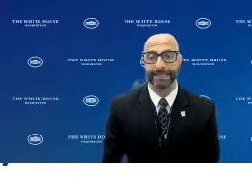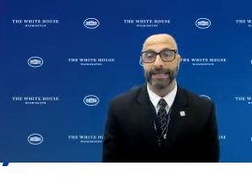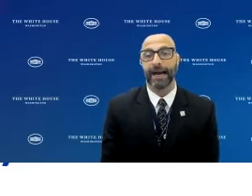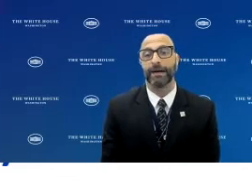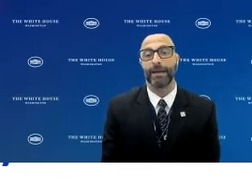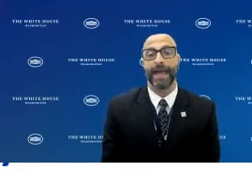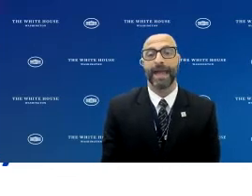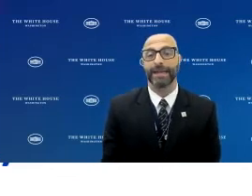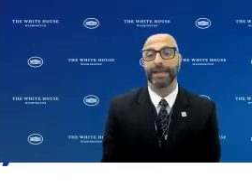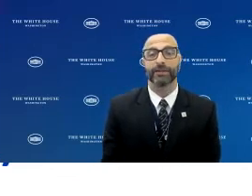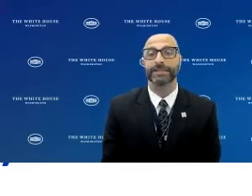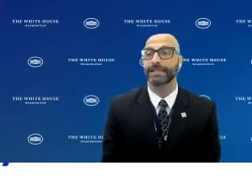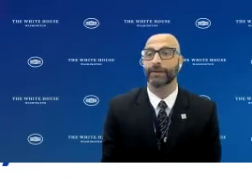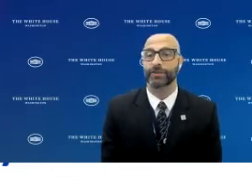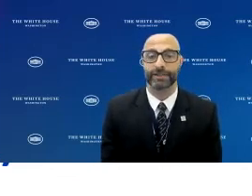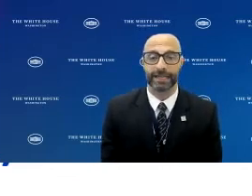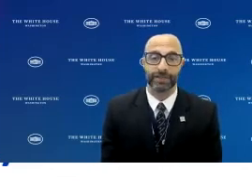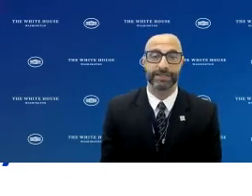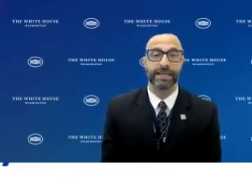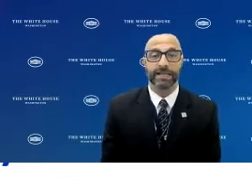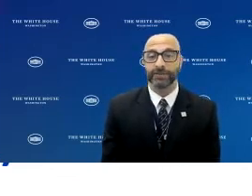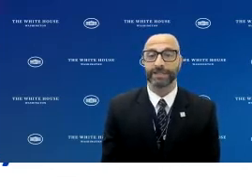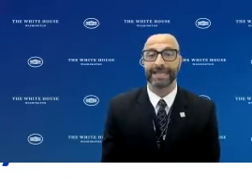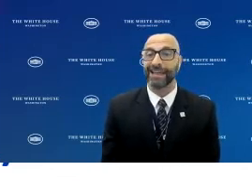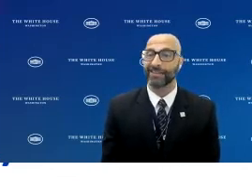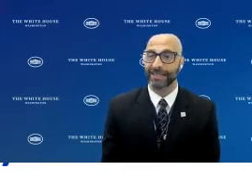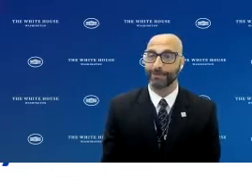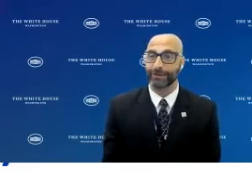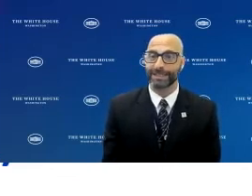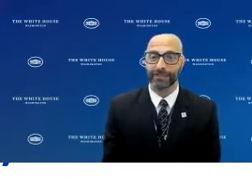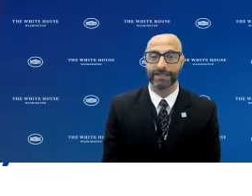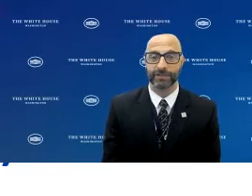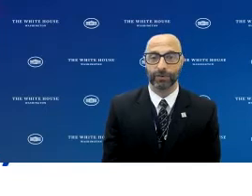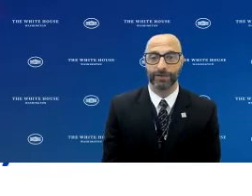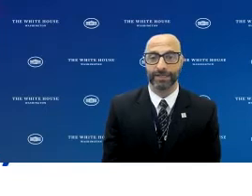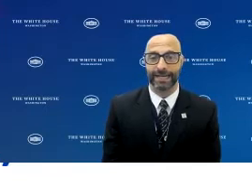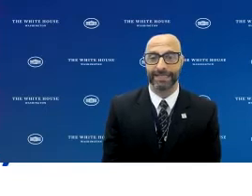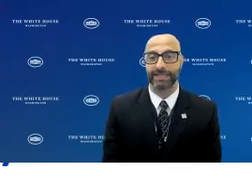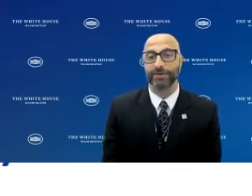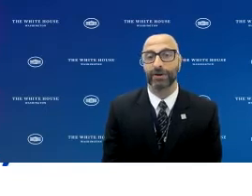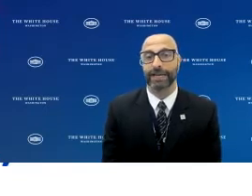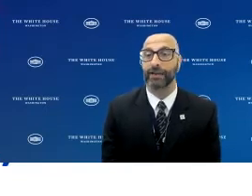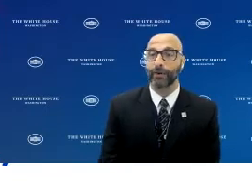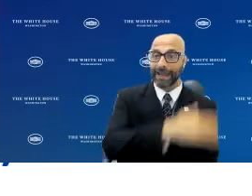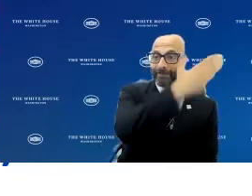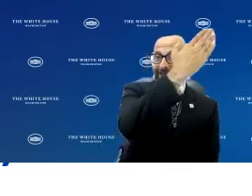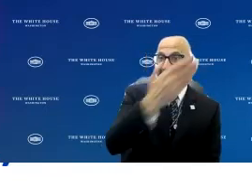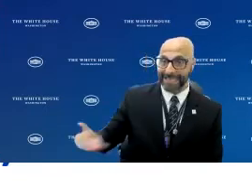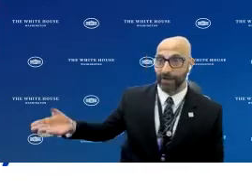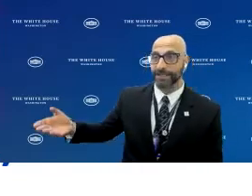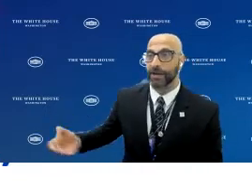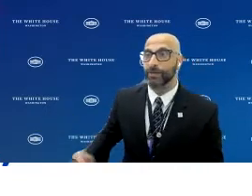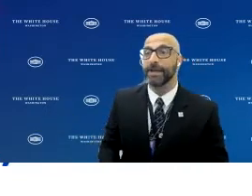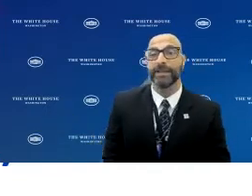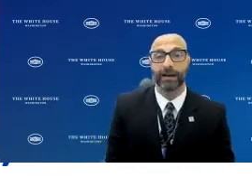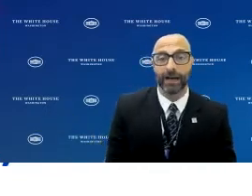week growth rate, and it looks at different jurisdictions. So you'll see there's some jurisdictions, Georgia, Texas, New York, California, that have